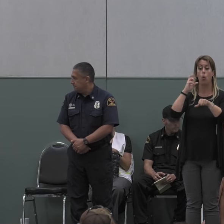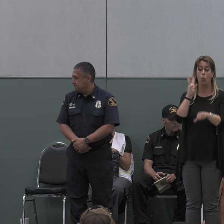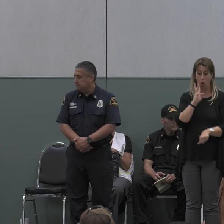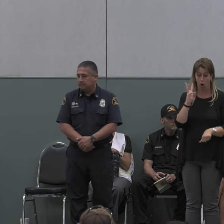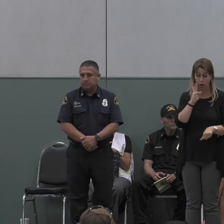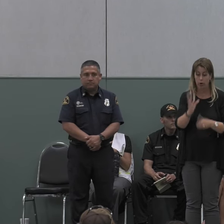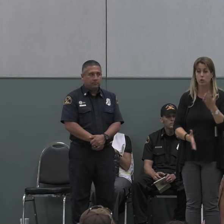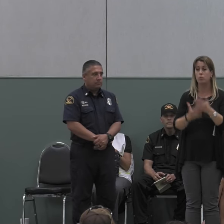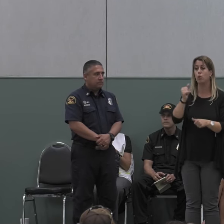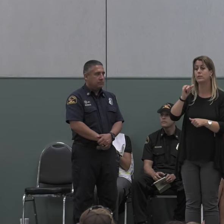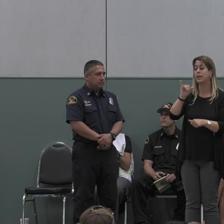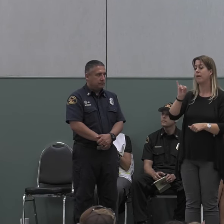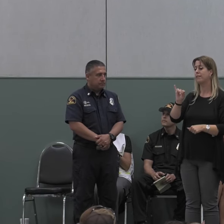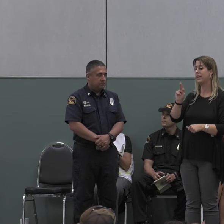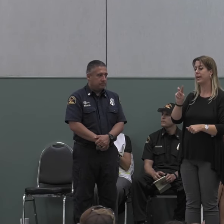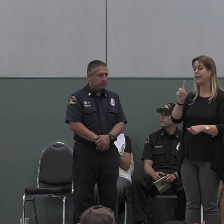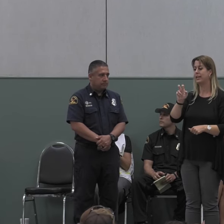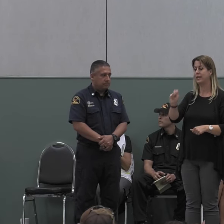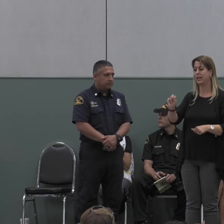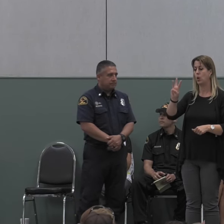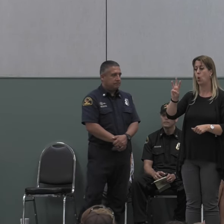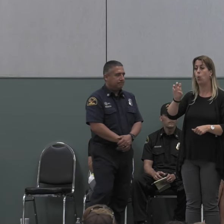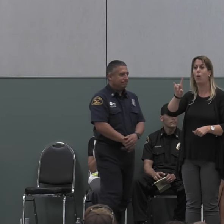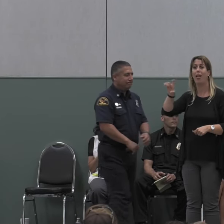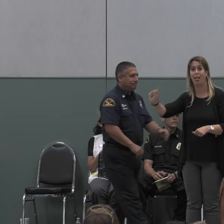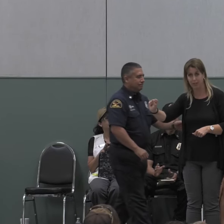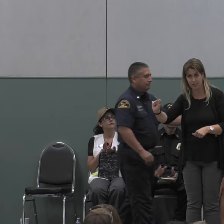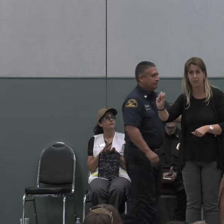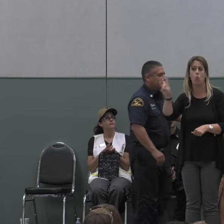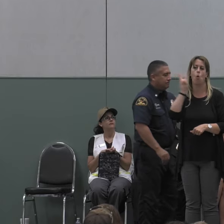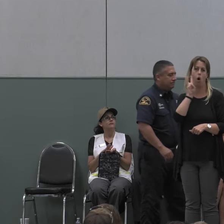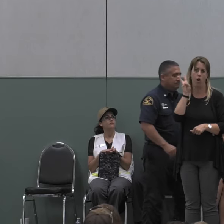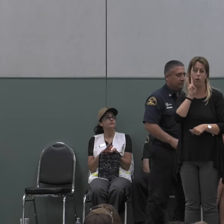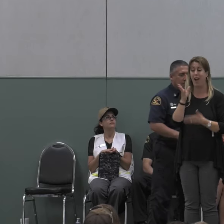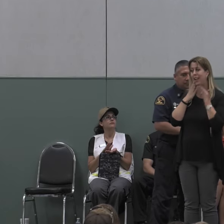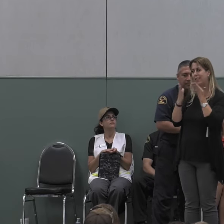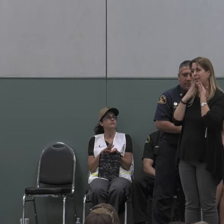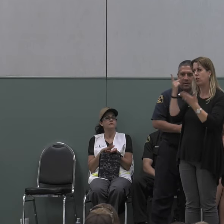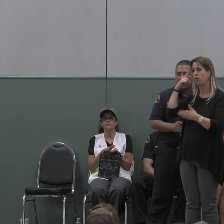for their service and their ability to do that.